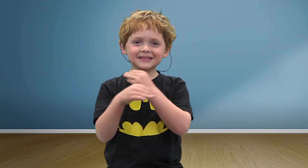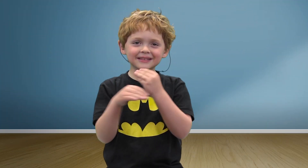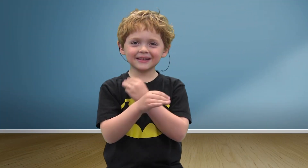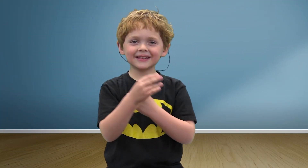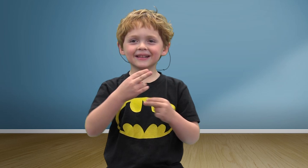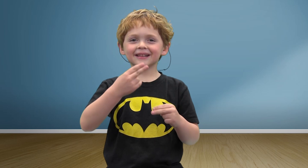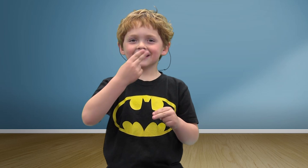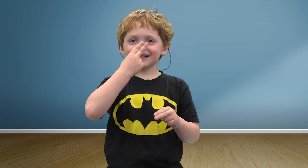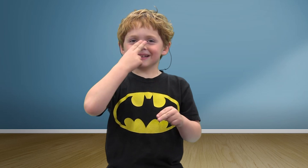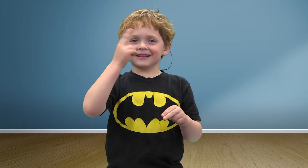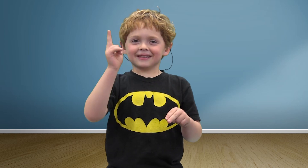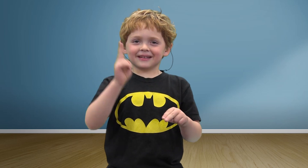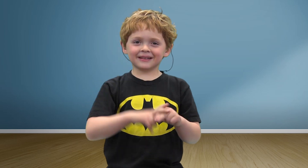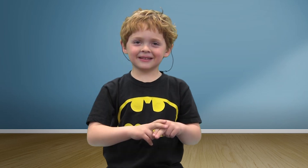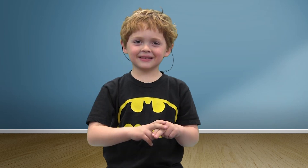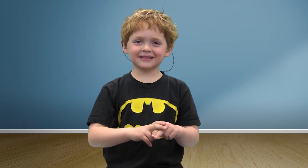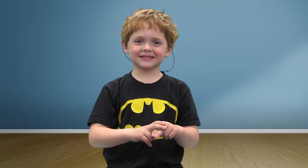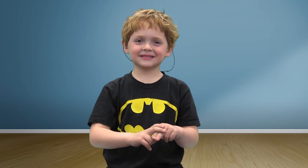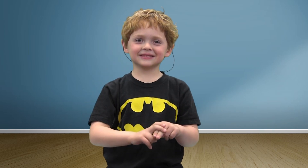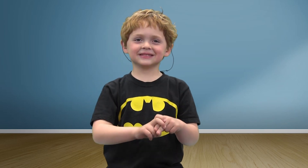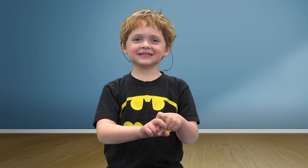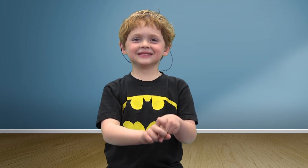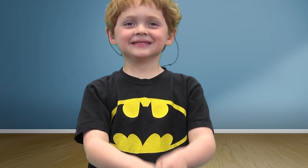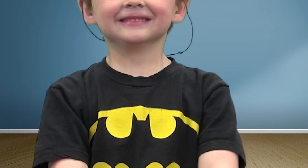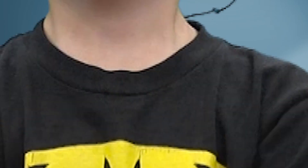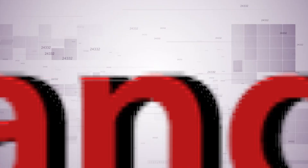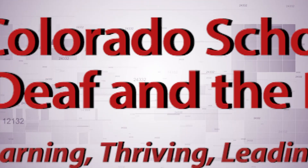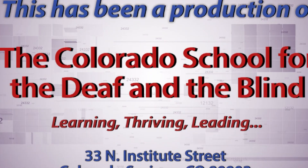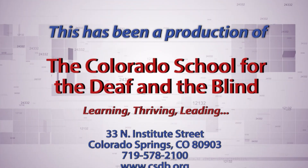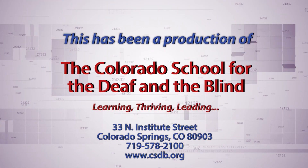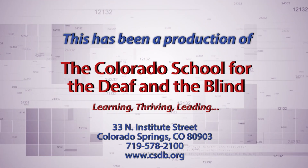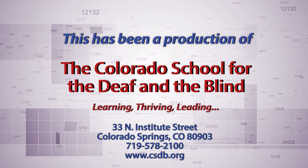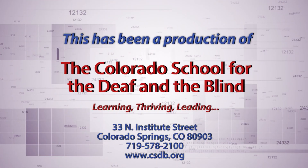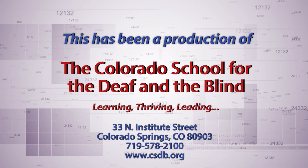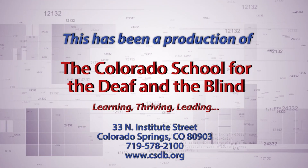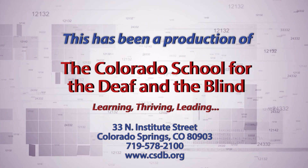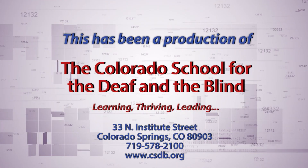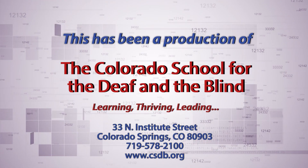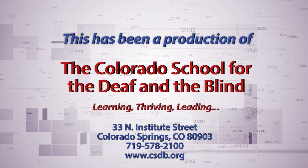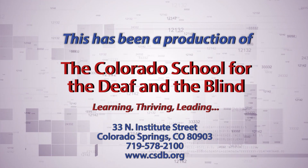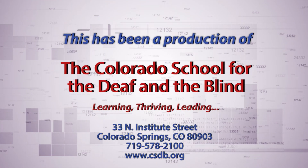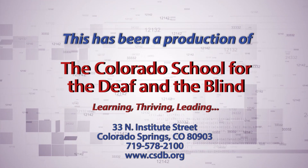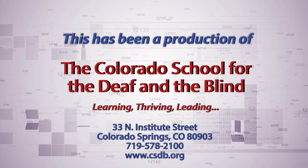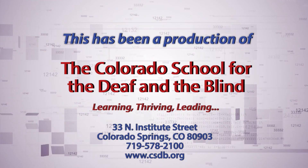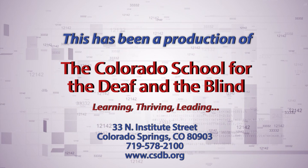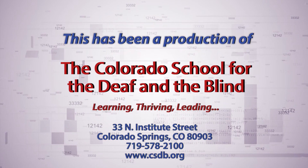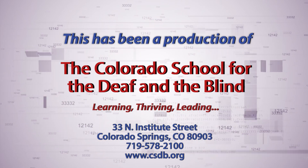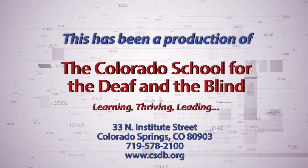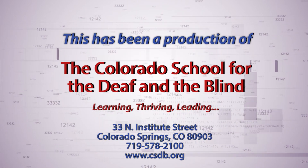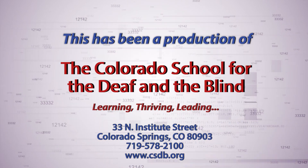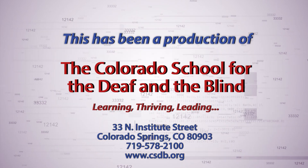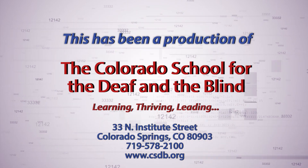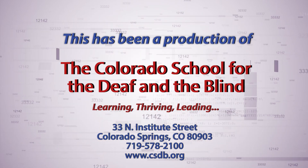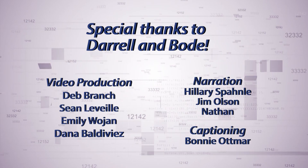Math is fun. with and Miles and amy.180